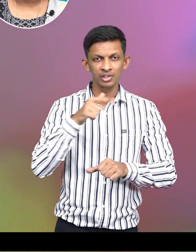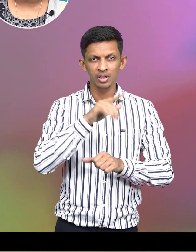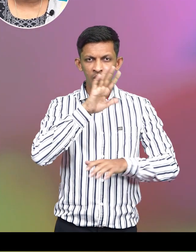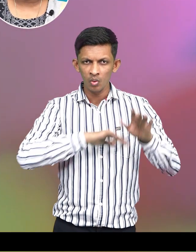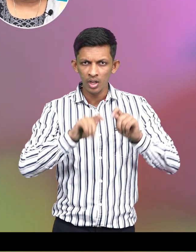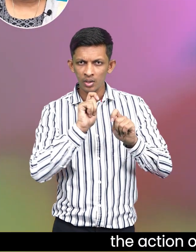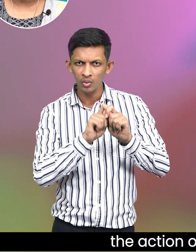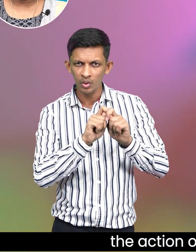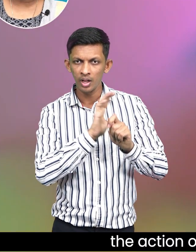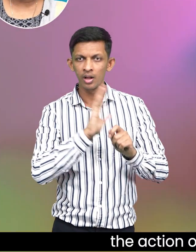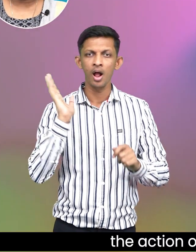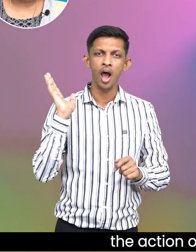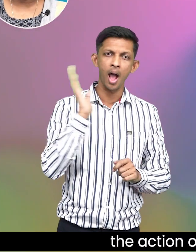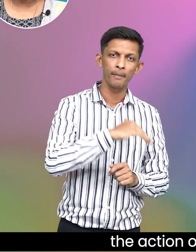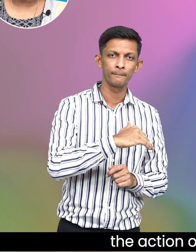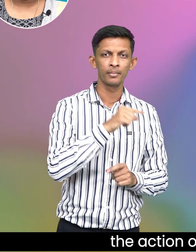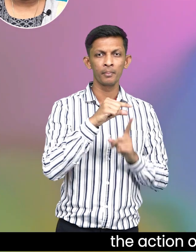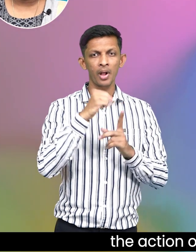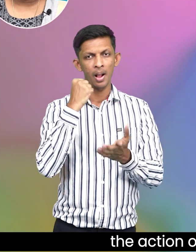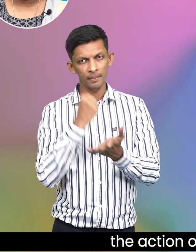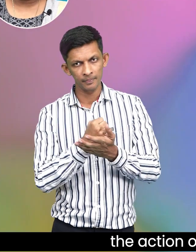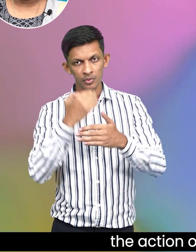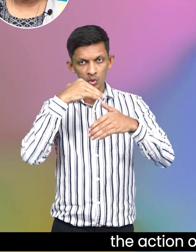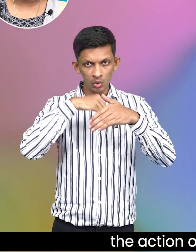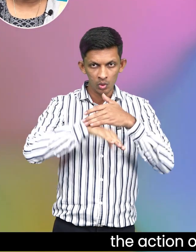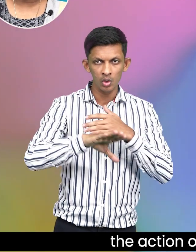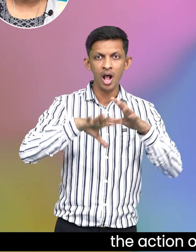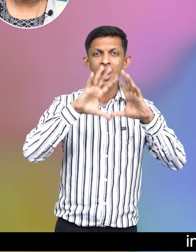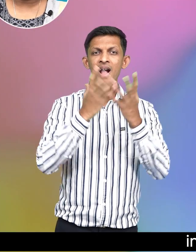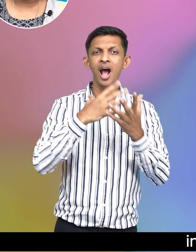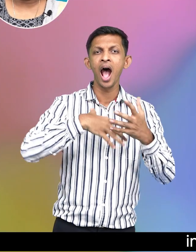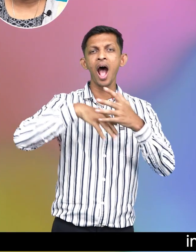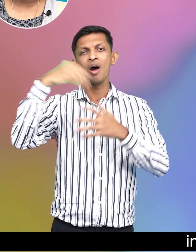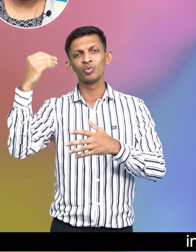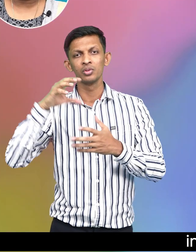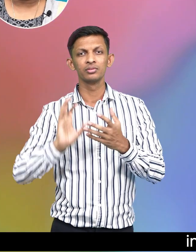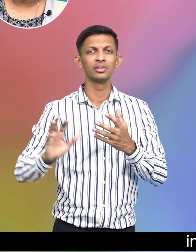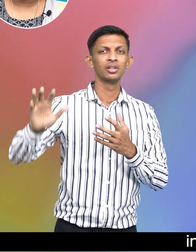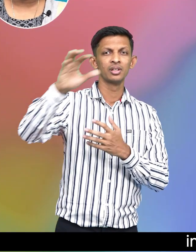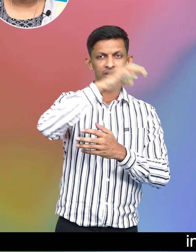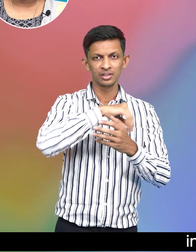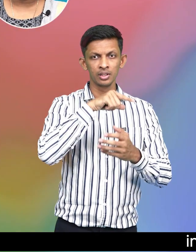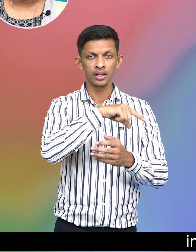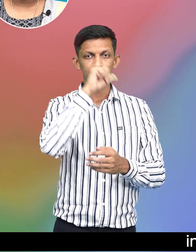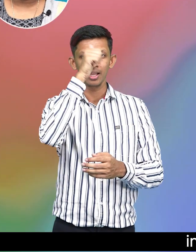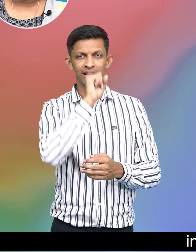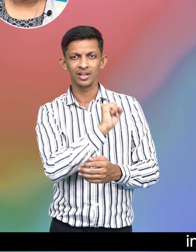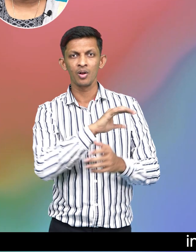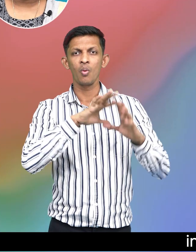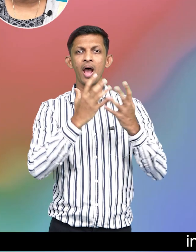Immigration. The action of coming to live permanently in a foreign country.